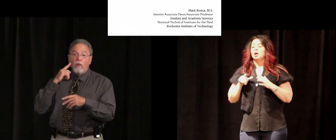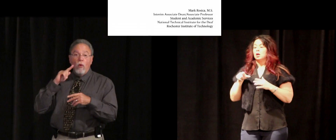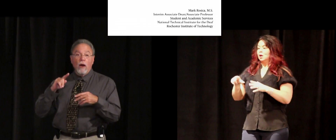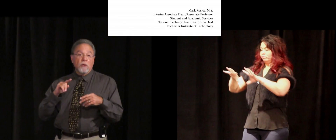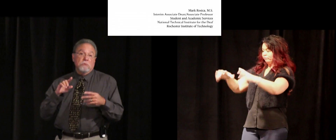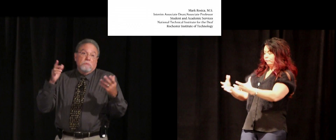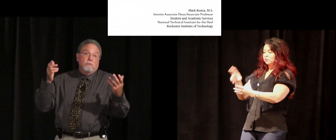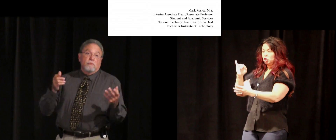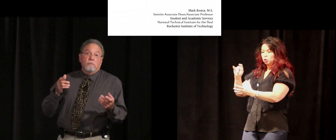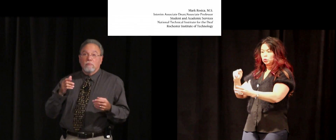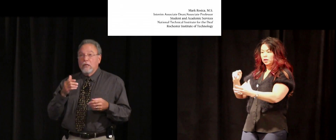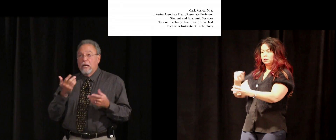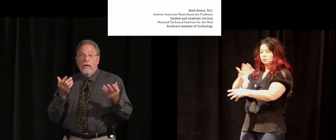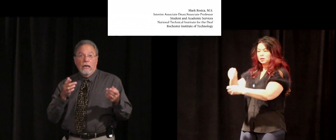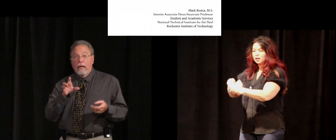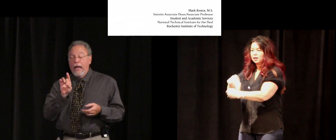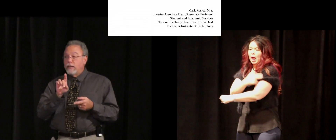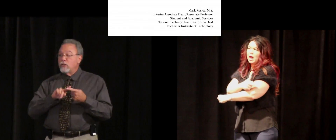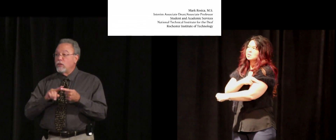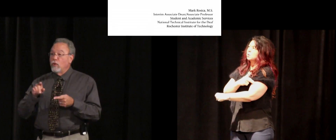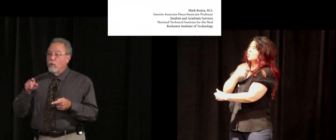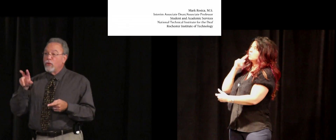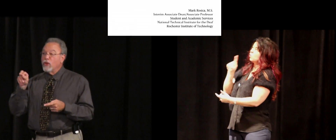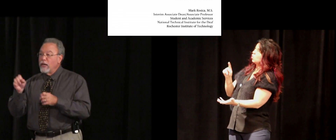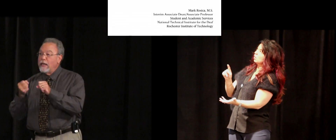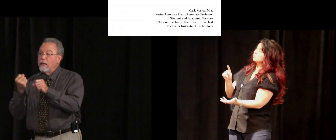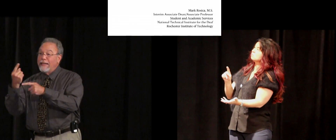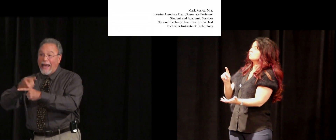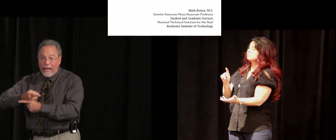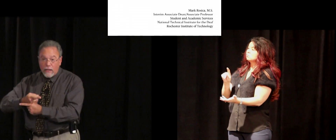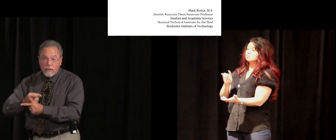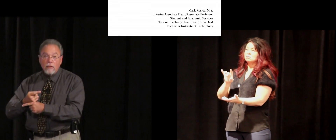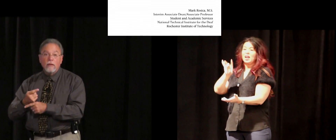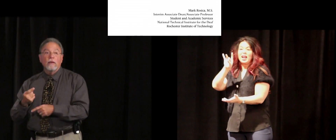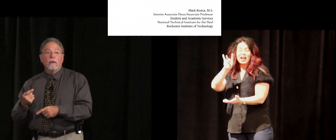leaving home, going to college, getting a job, that kind of thing.